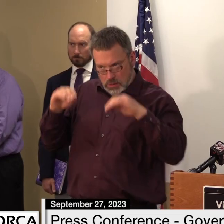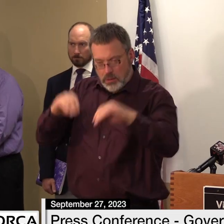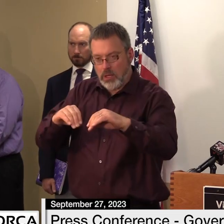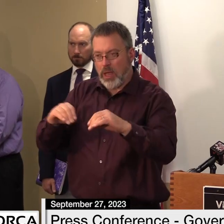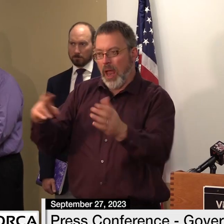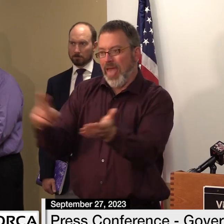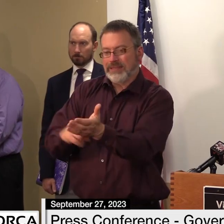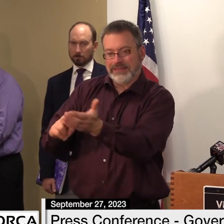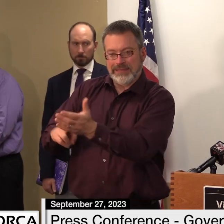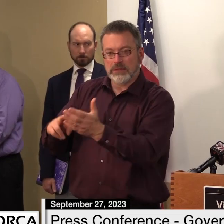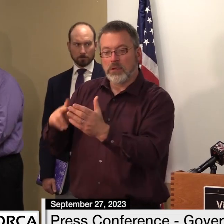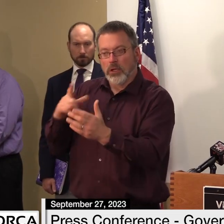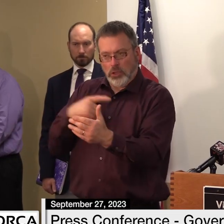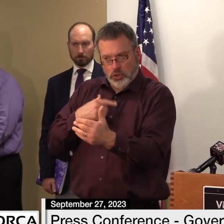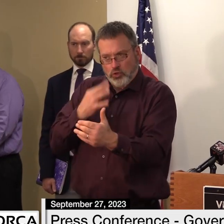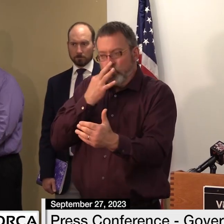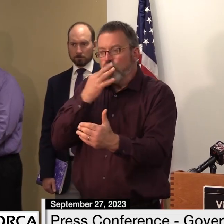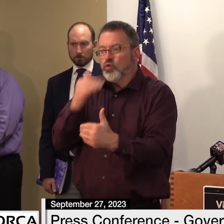that.